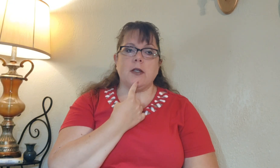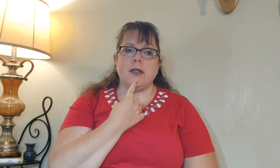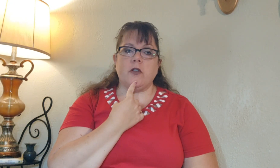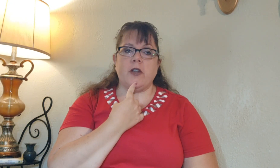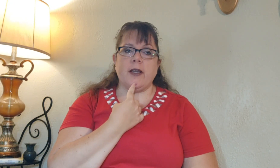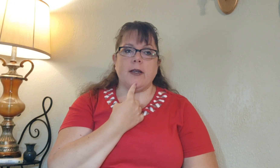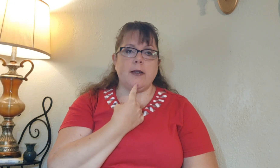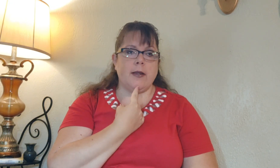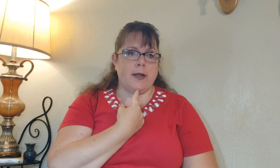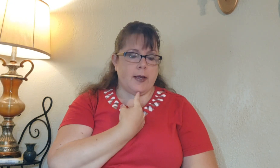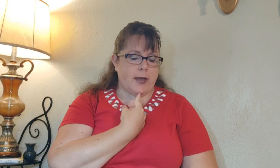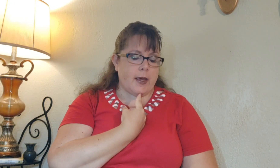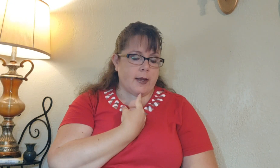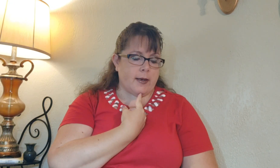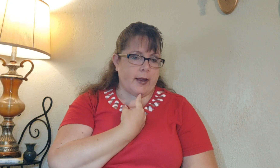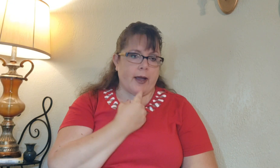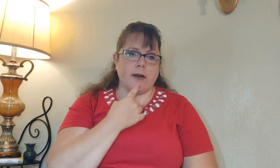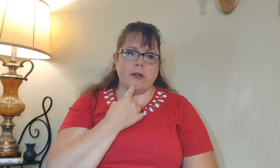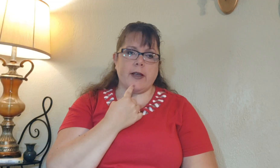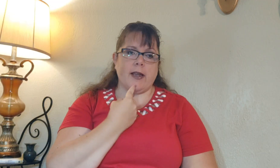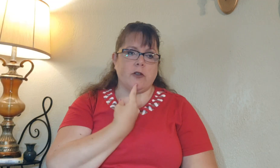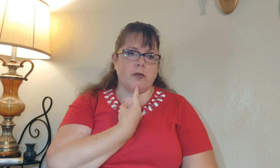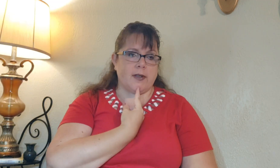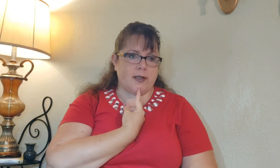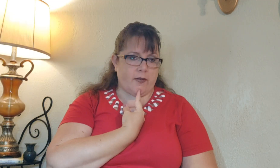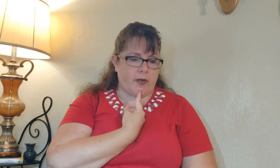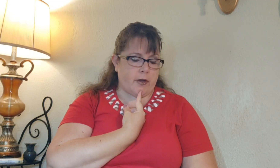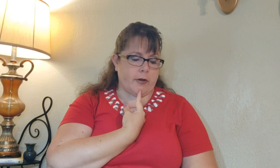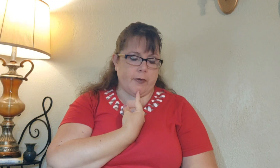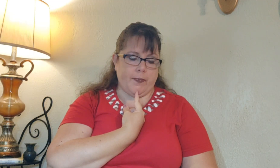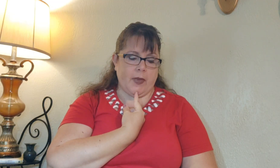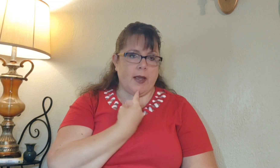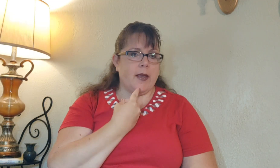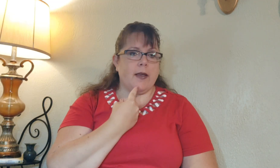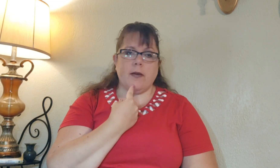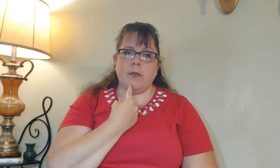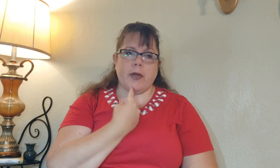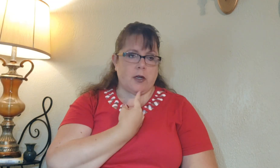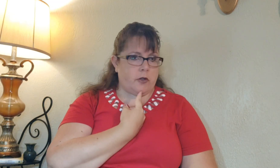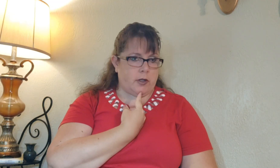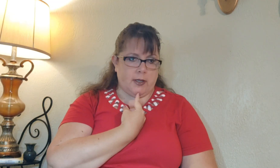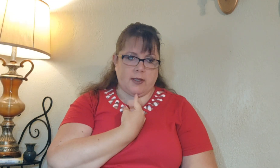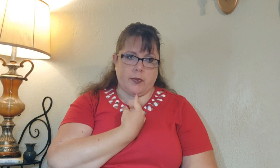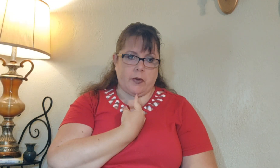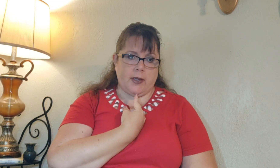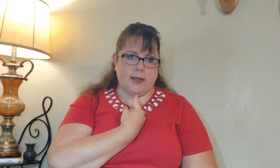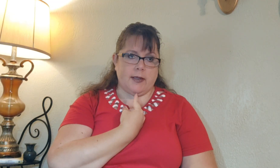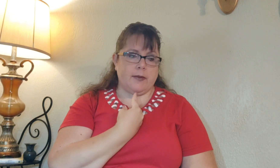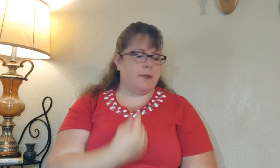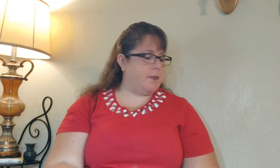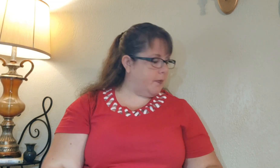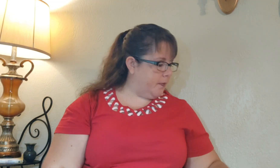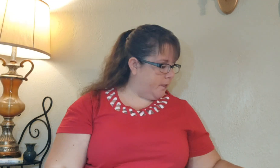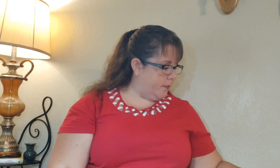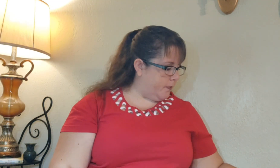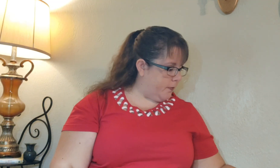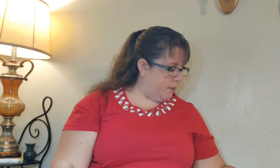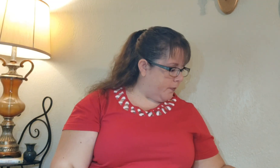to the chin and down. You kind of twist the finger because you're disappointed.